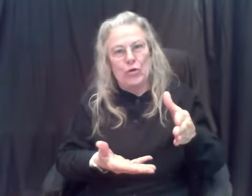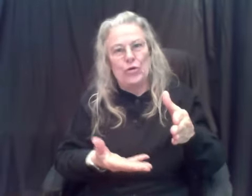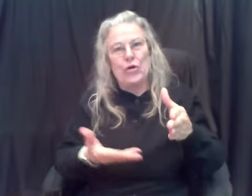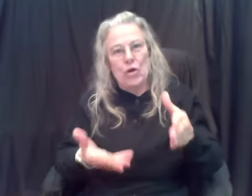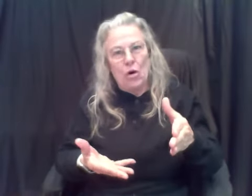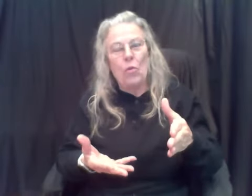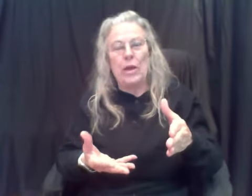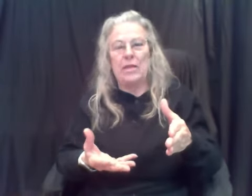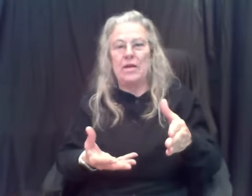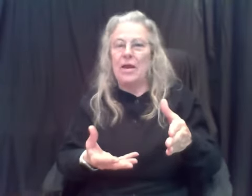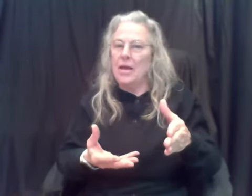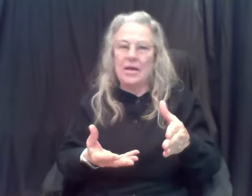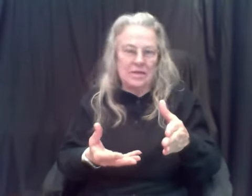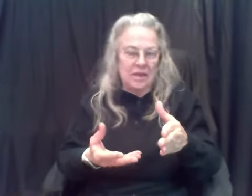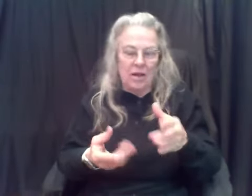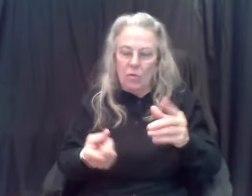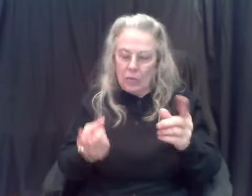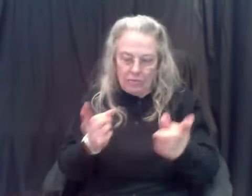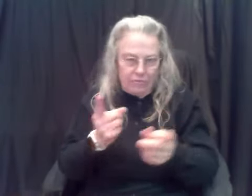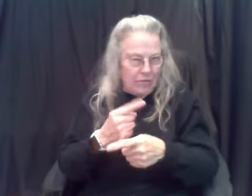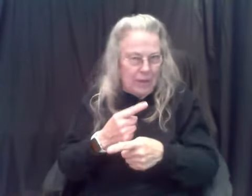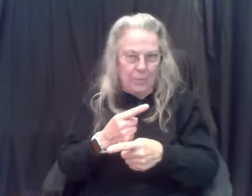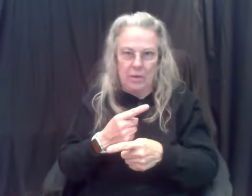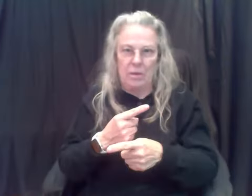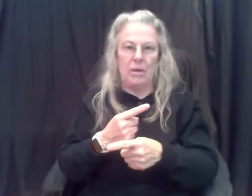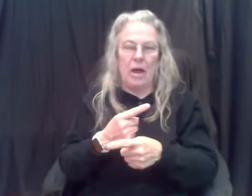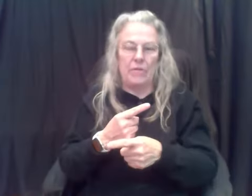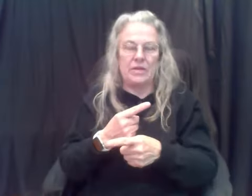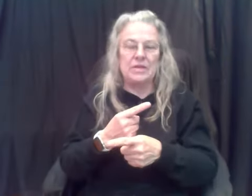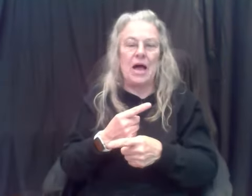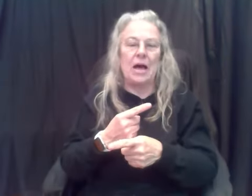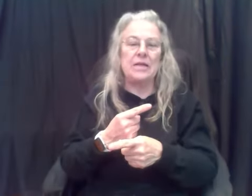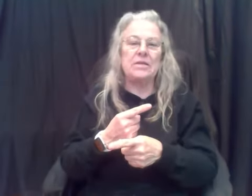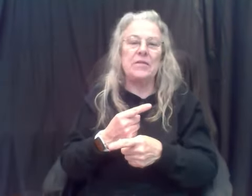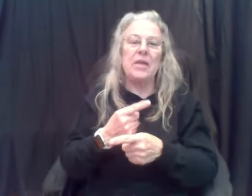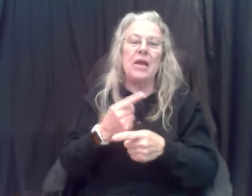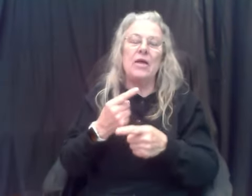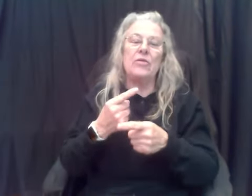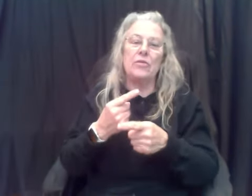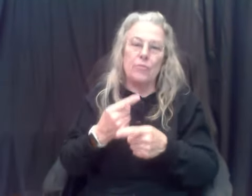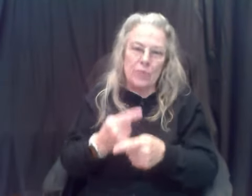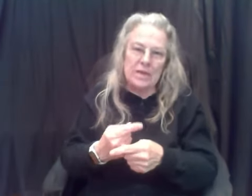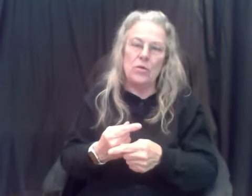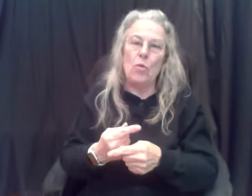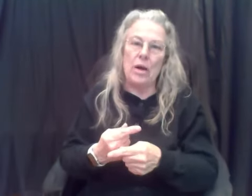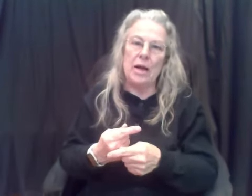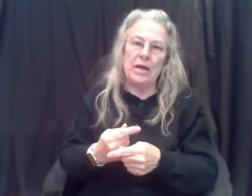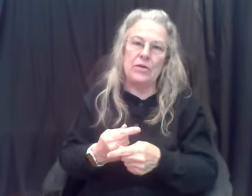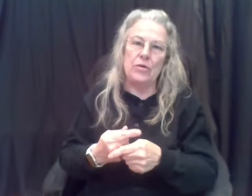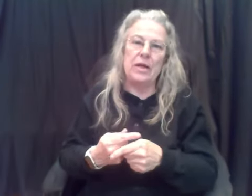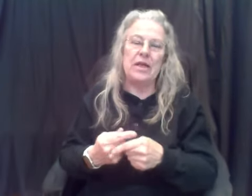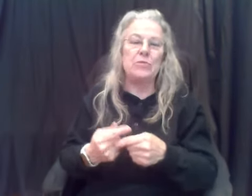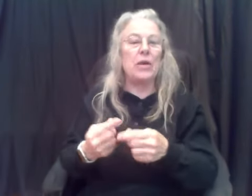knowing that ASL will flip a lot of the signs the reason why I do it is because